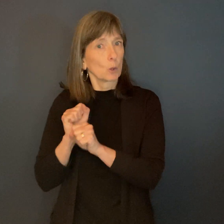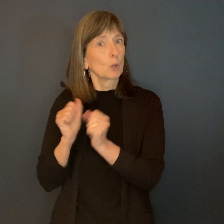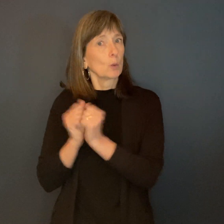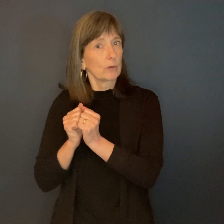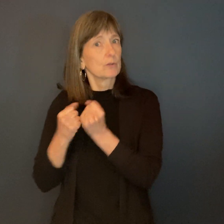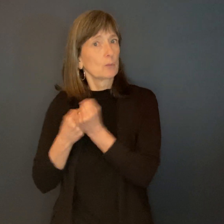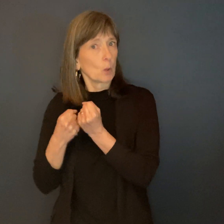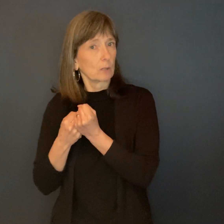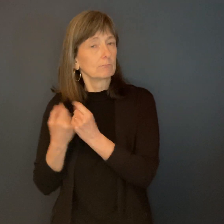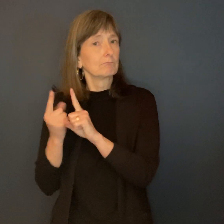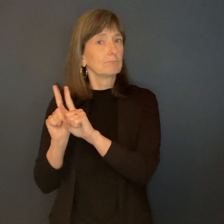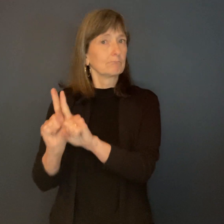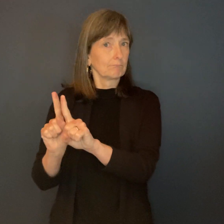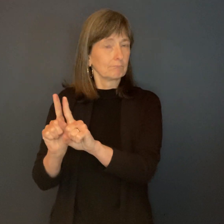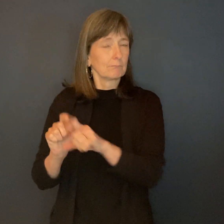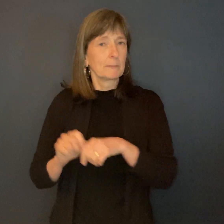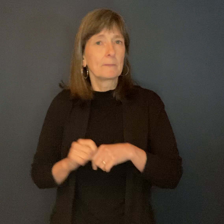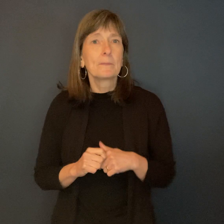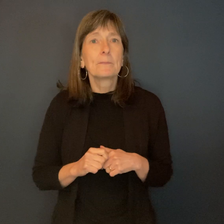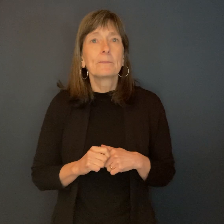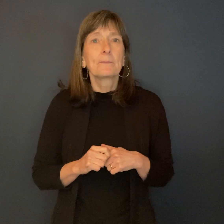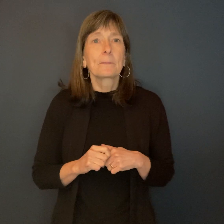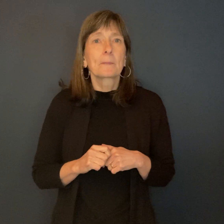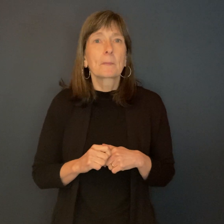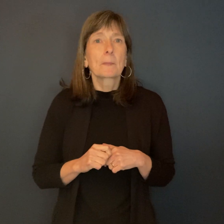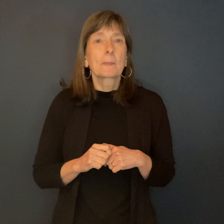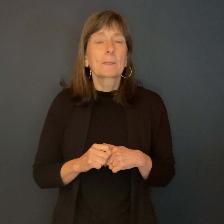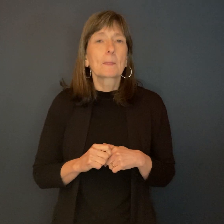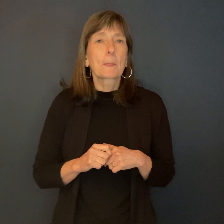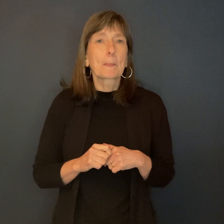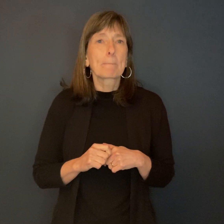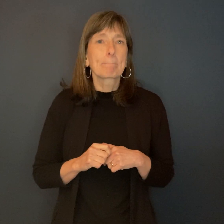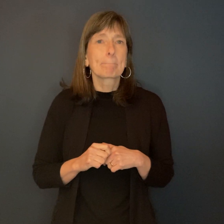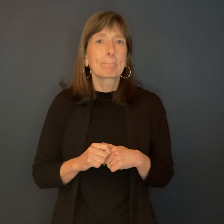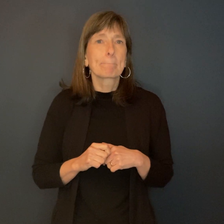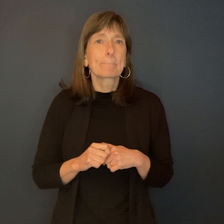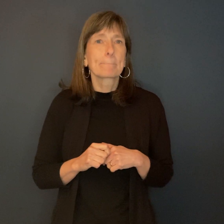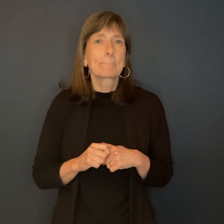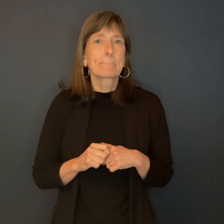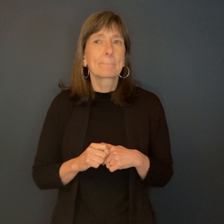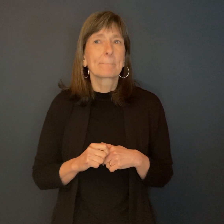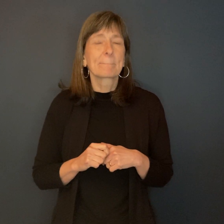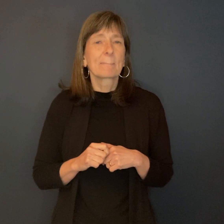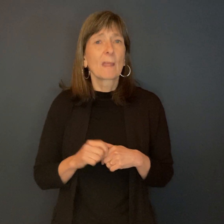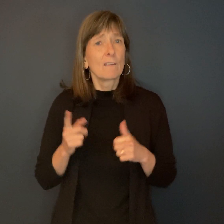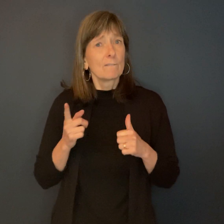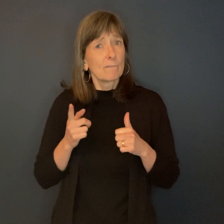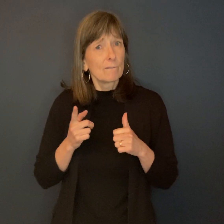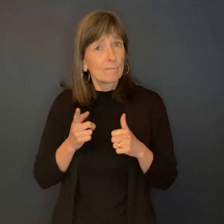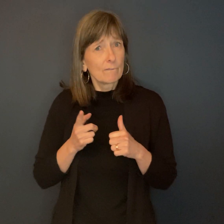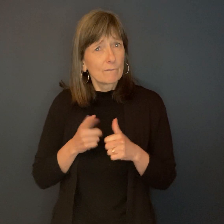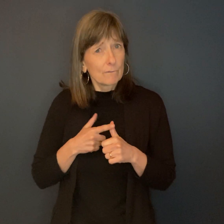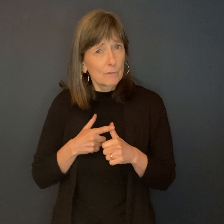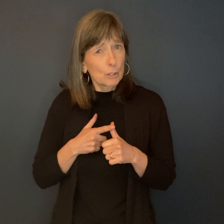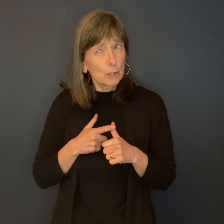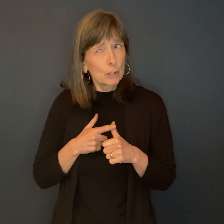More specifically, I think the first steps or the first challenge that came about in